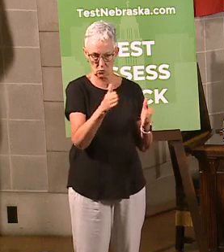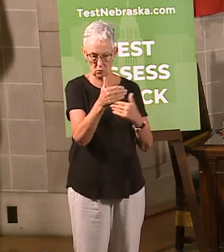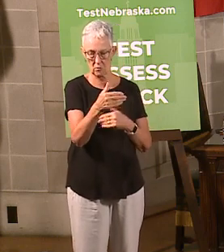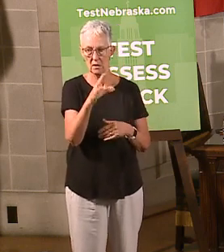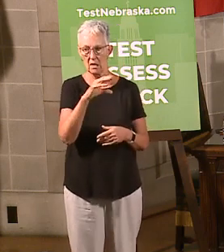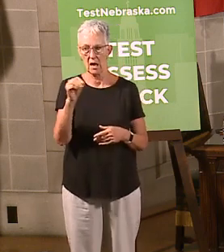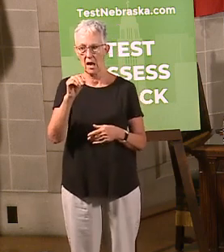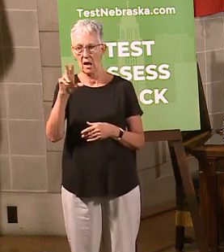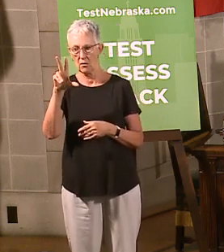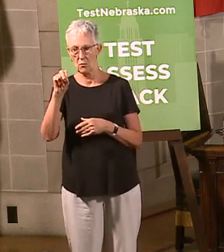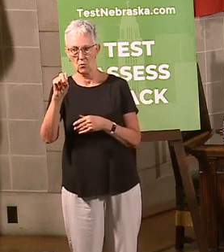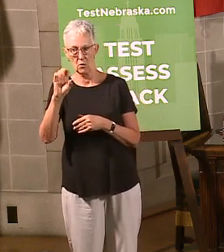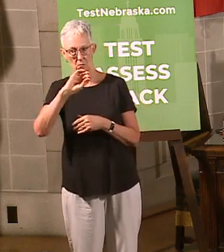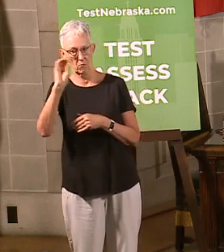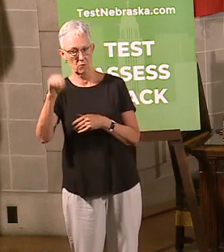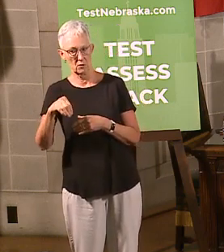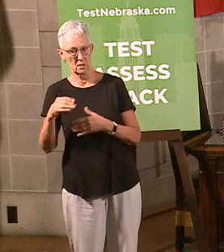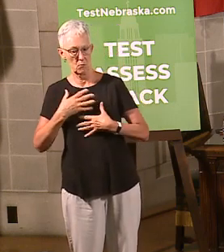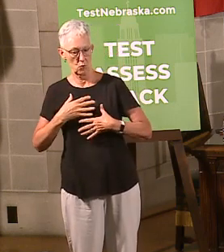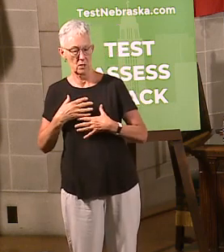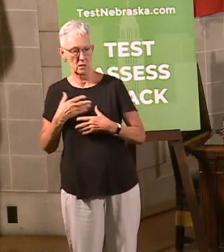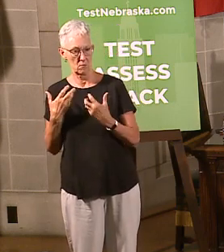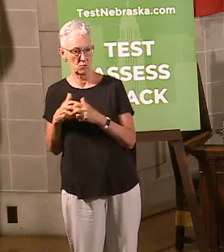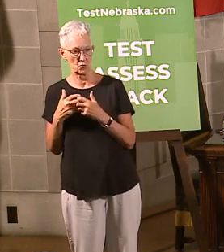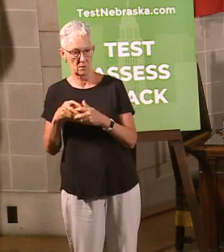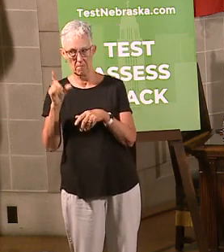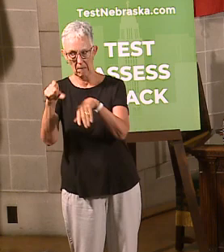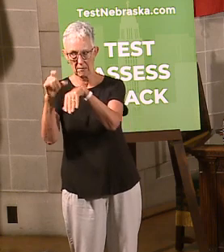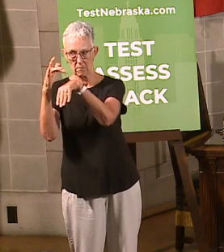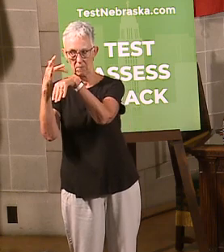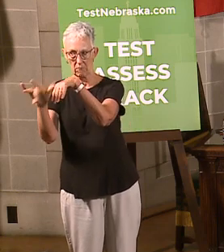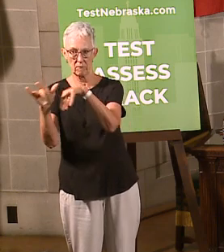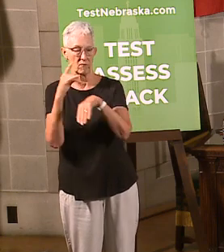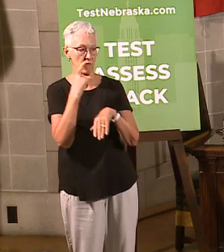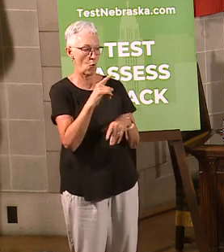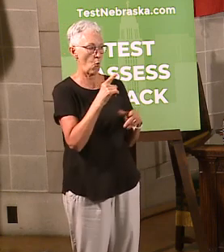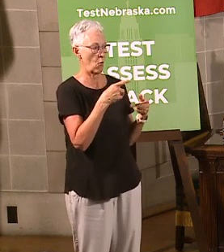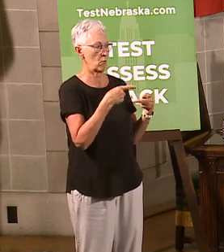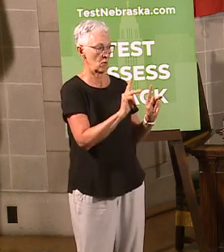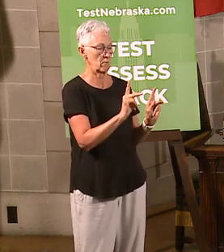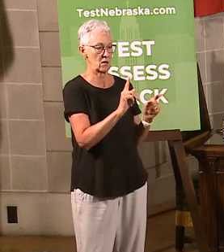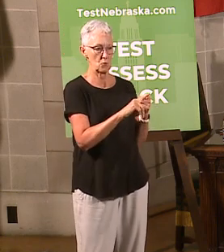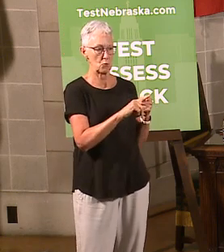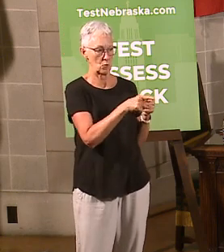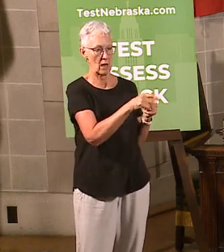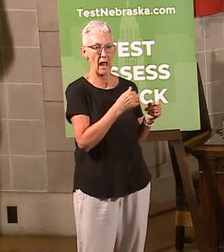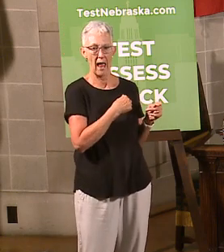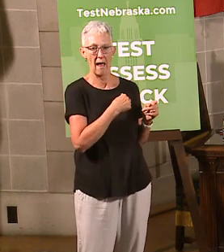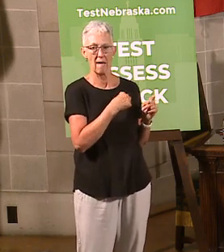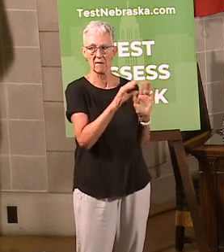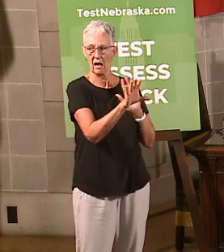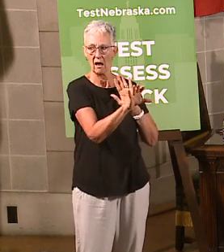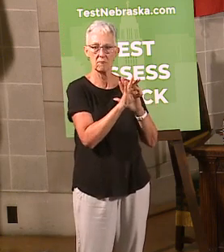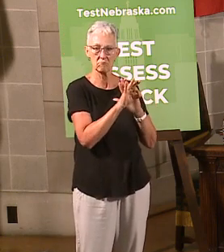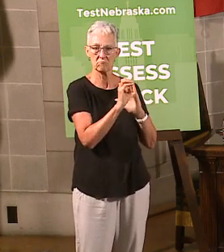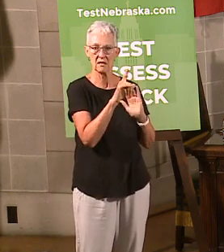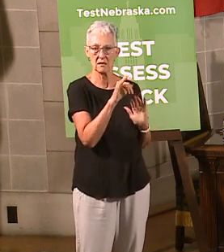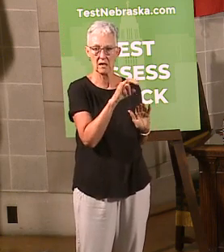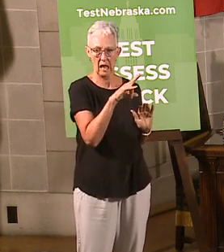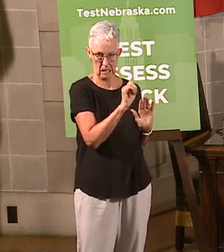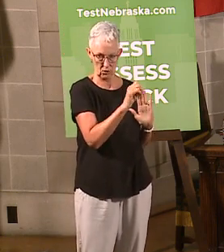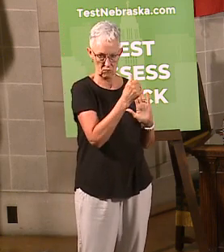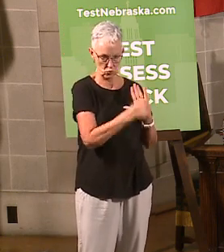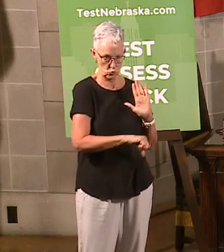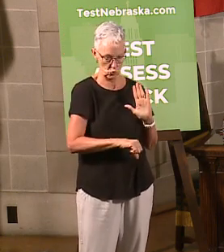2 weeks worth of PPE. We took that down to 15%. Now we're taking those restrictions off entirely and expecting hospitals to manage